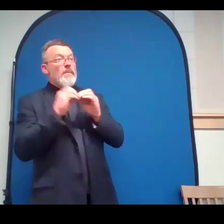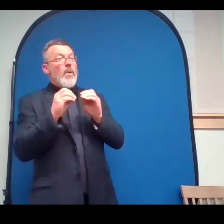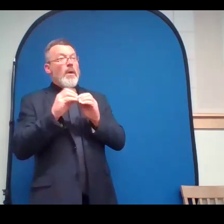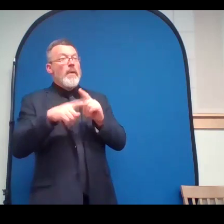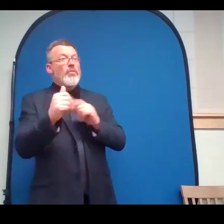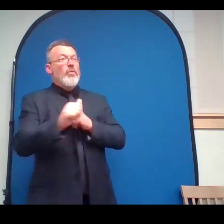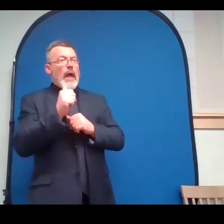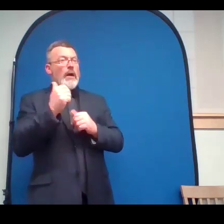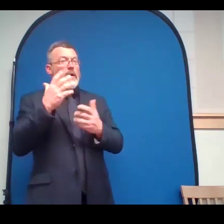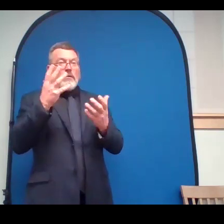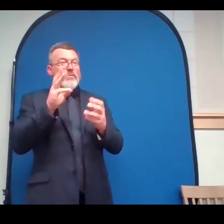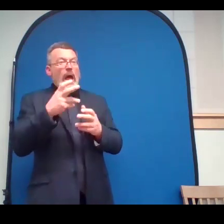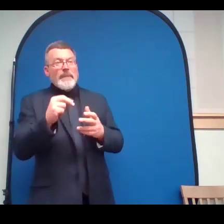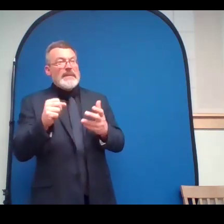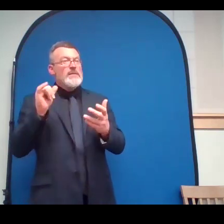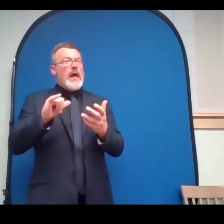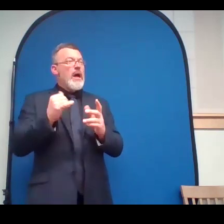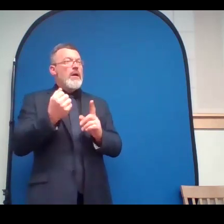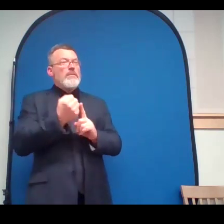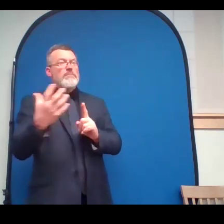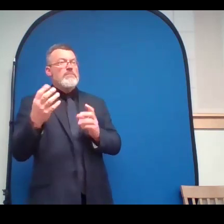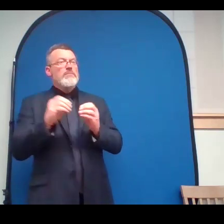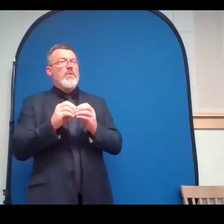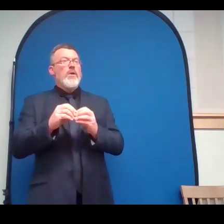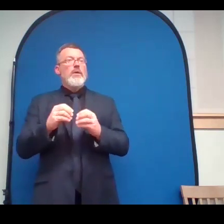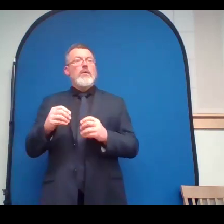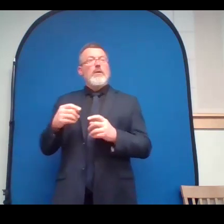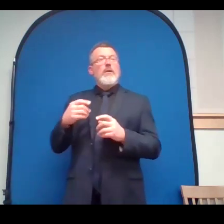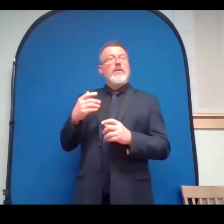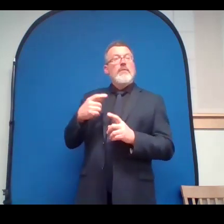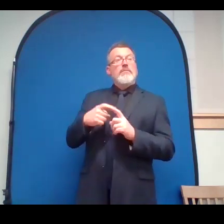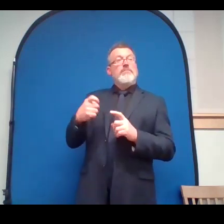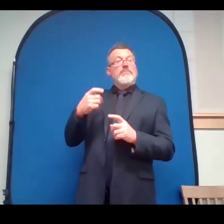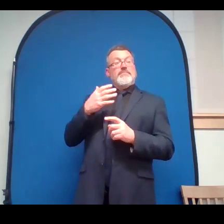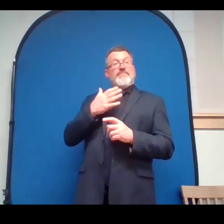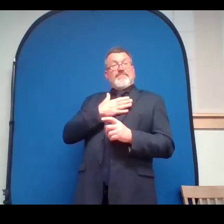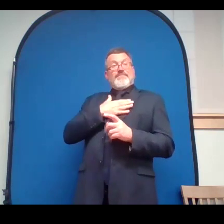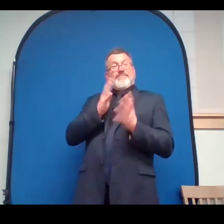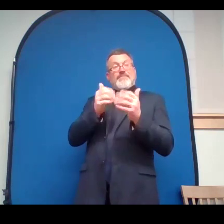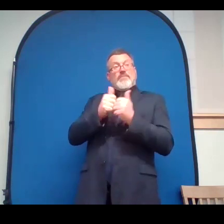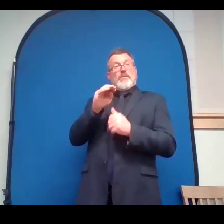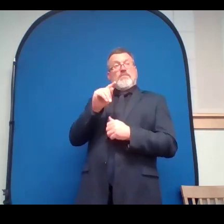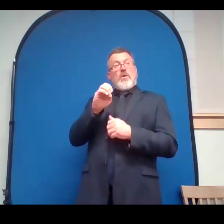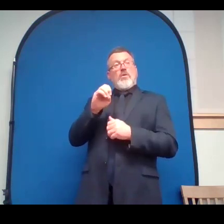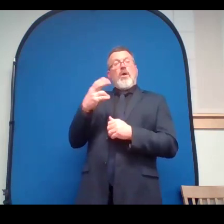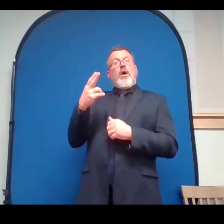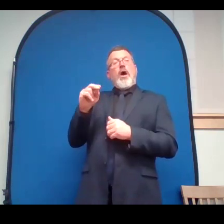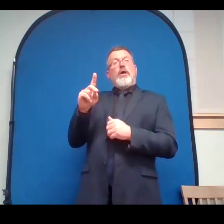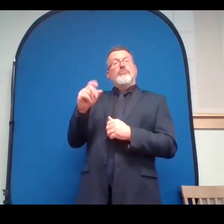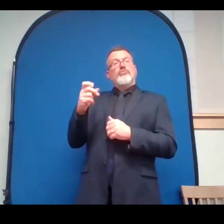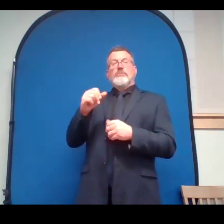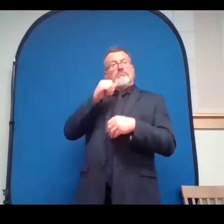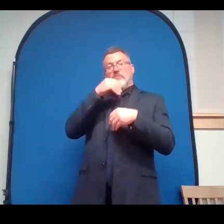that? From my conversation, it sounded like Staff Sergeant Hodgson did not provide any